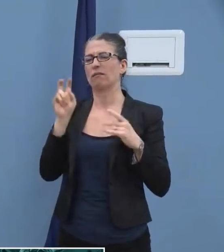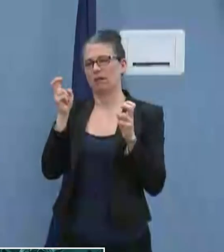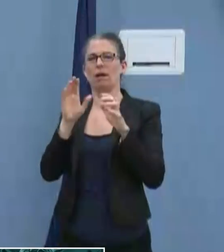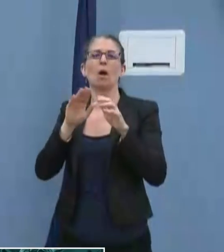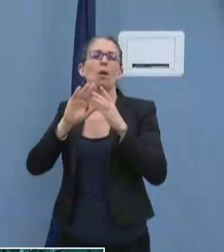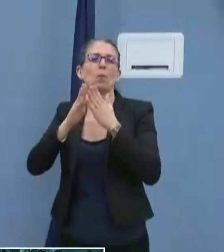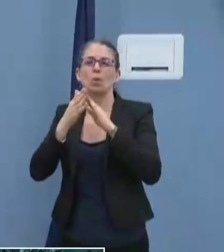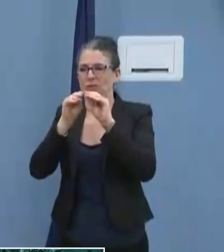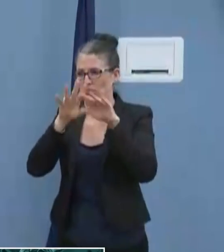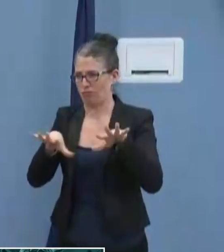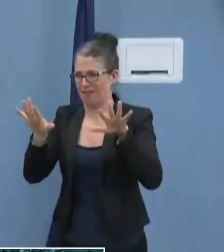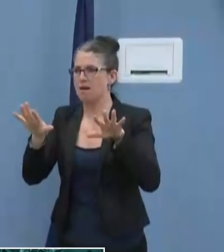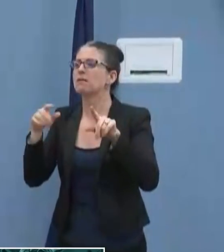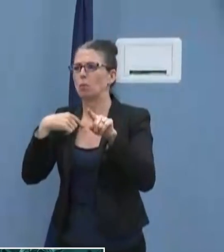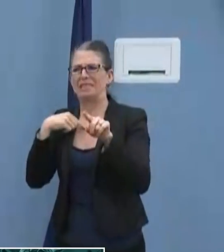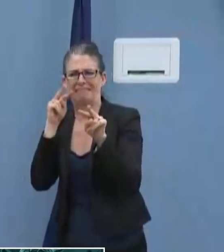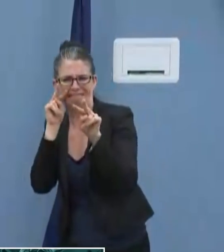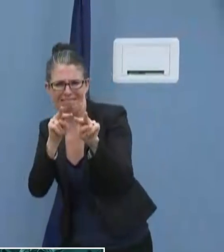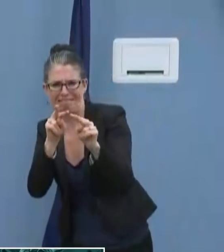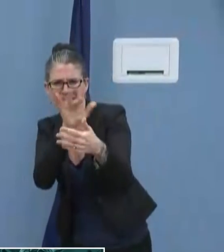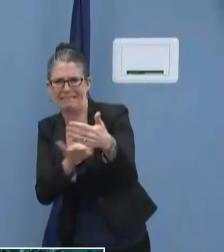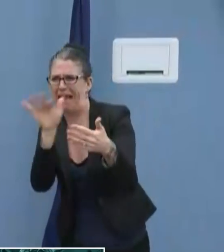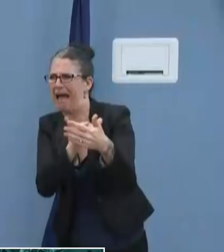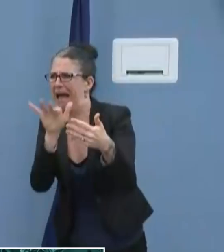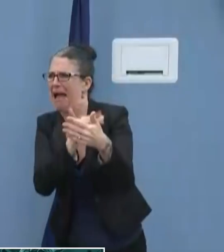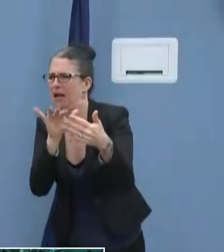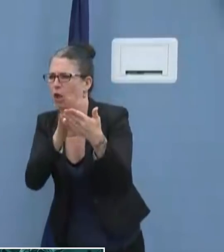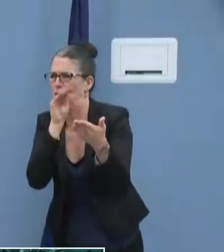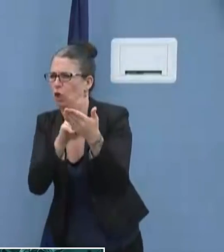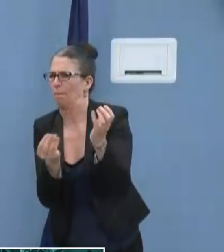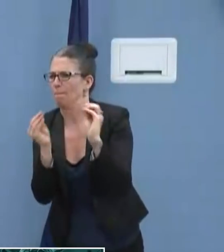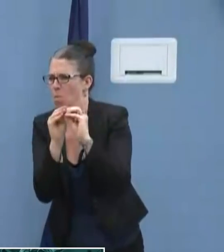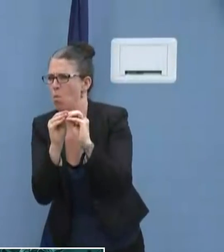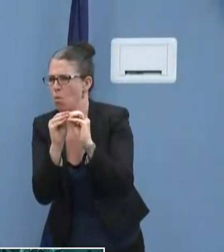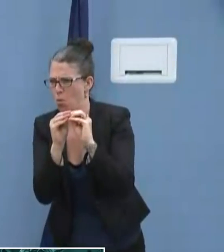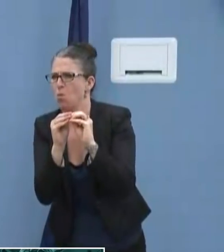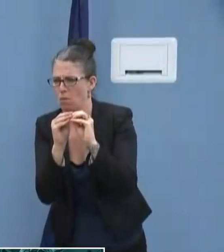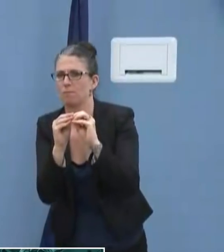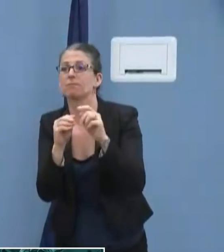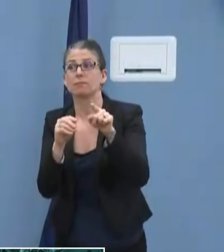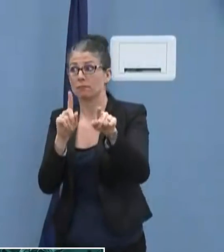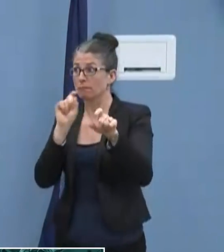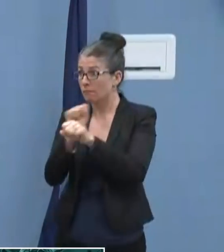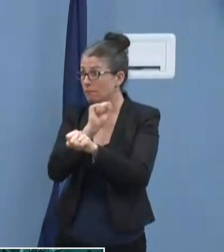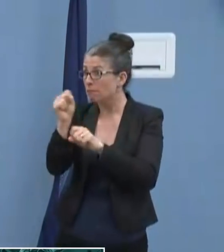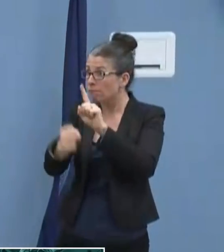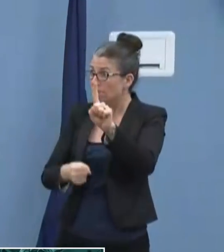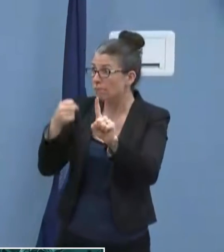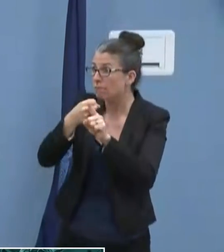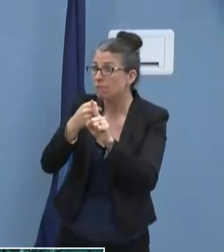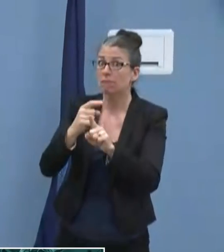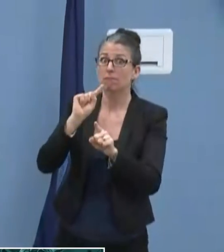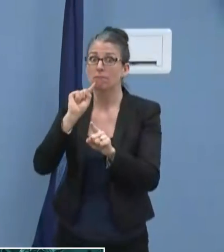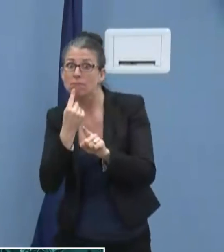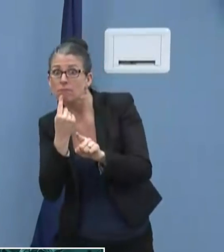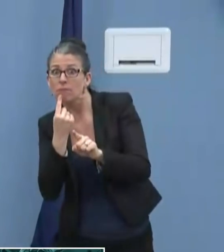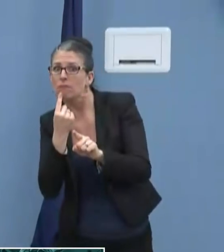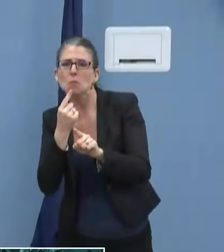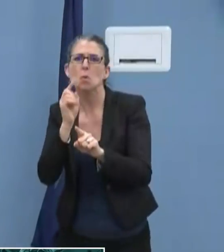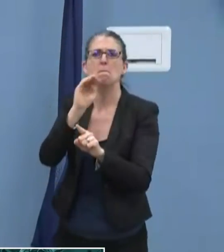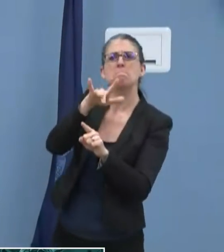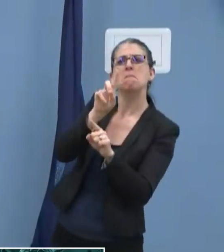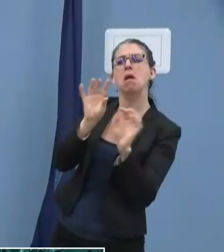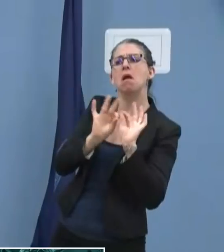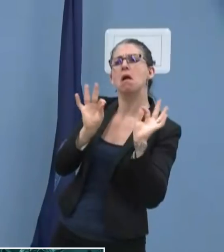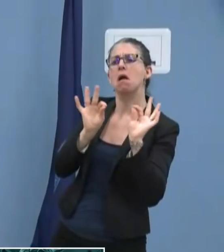severe symptoms play out, and how the progression of community transmission plays out, and how that interacts with the